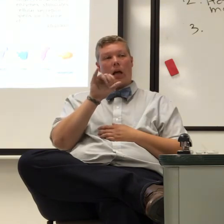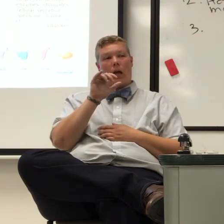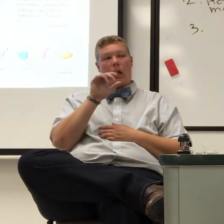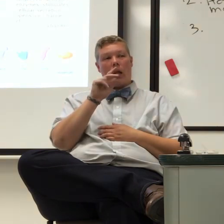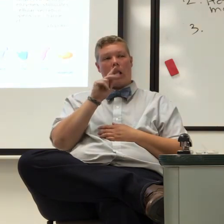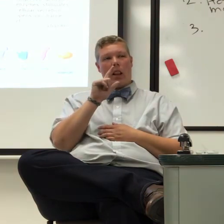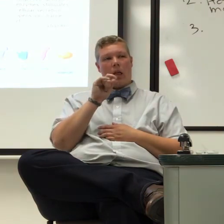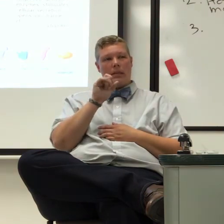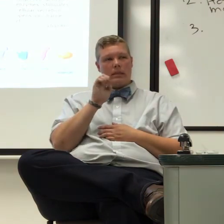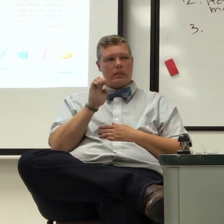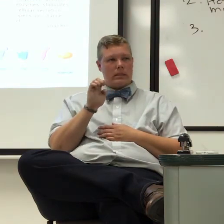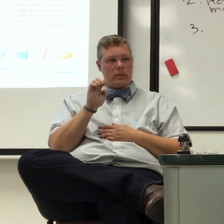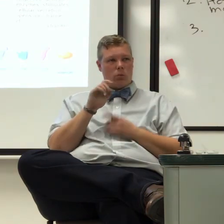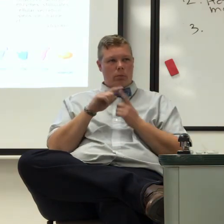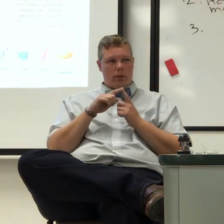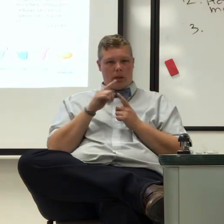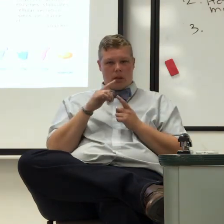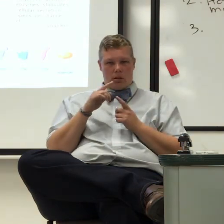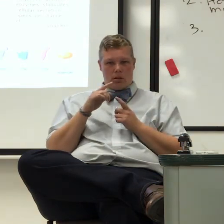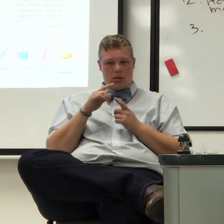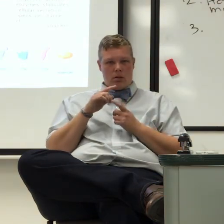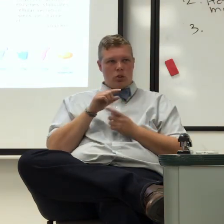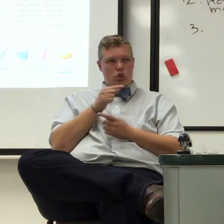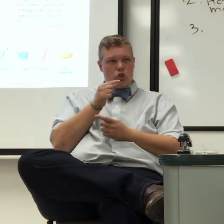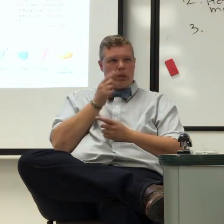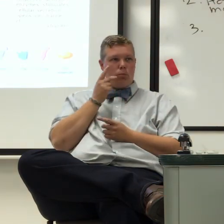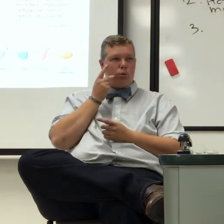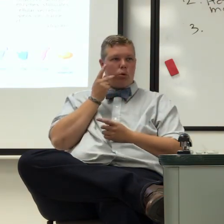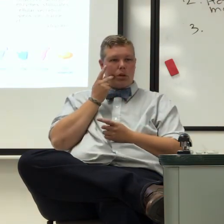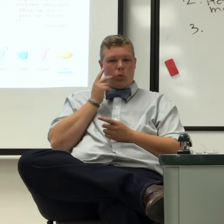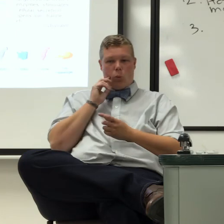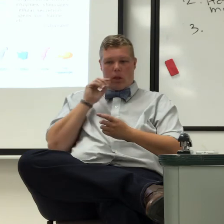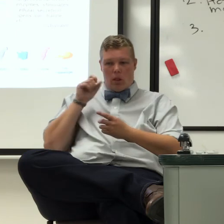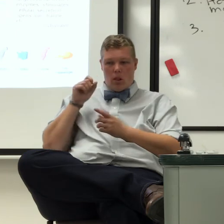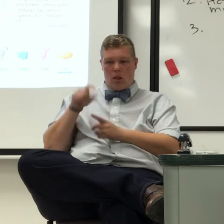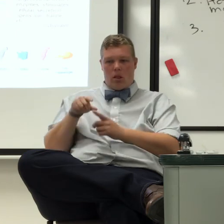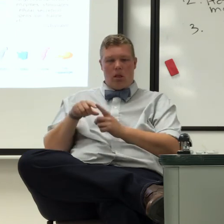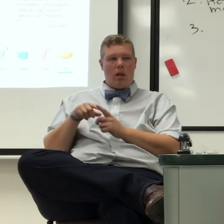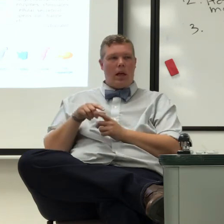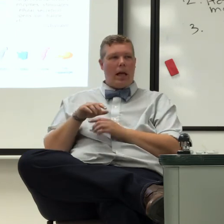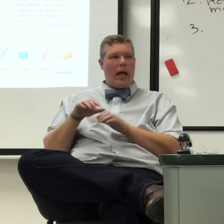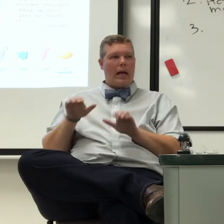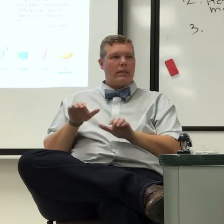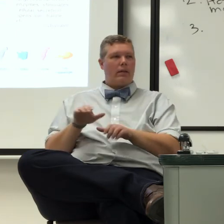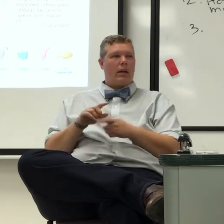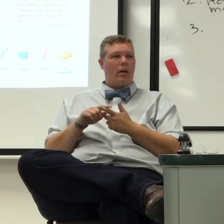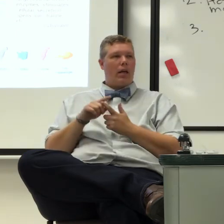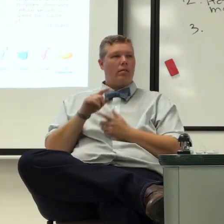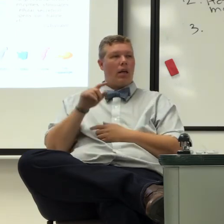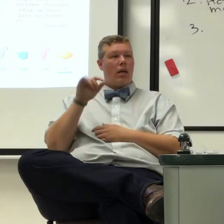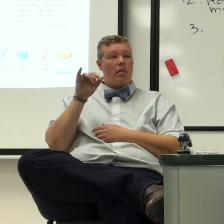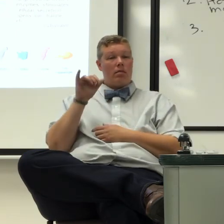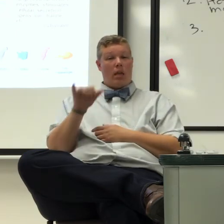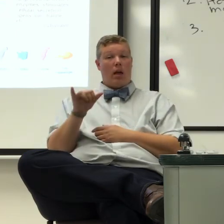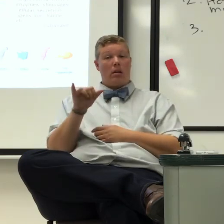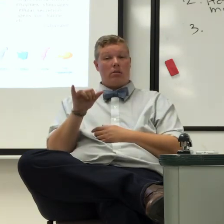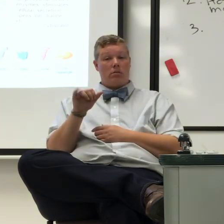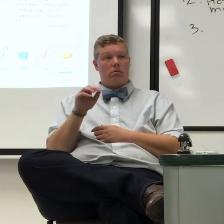G protein. And that's the molecule that will actually generate your cyclic AMP.